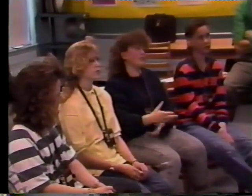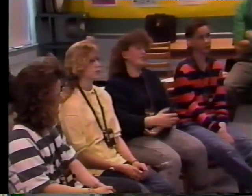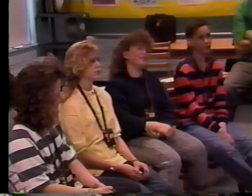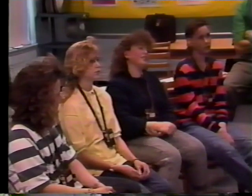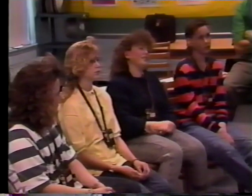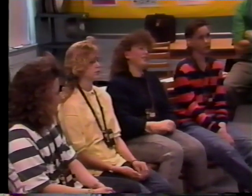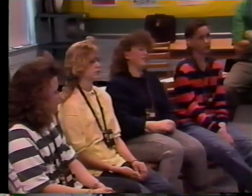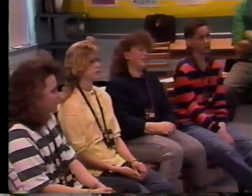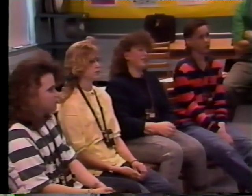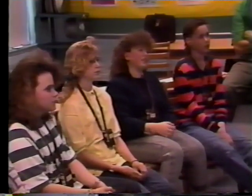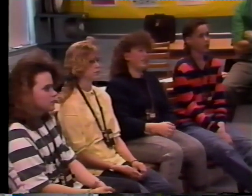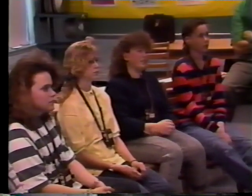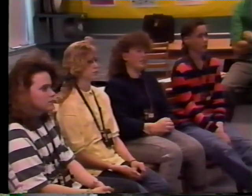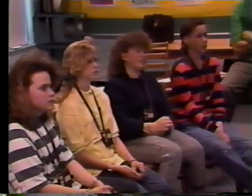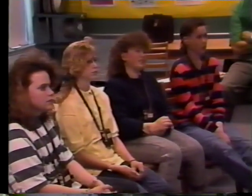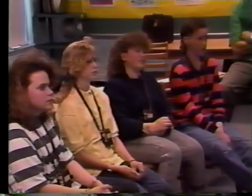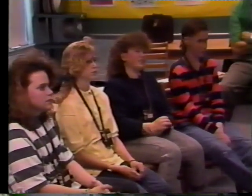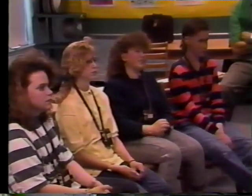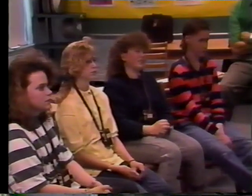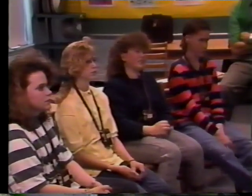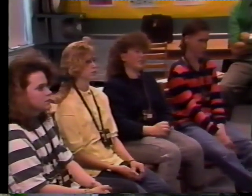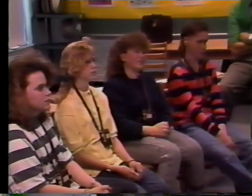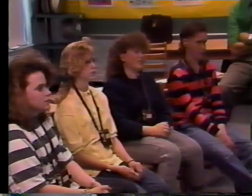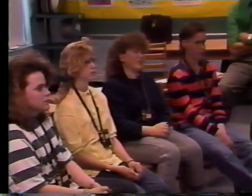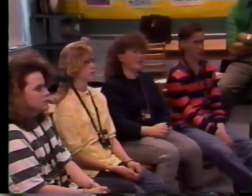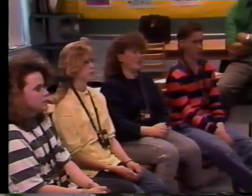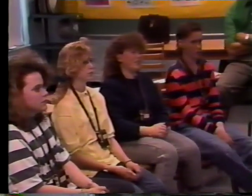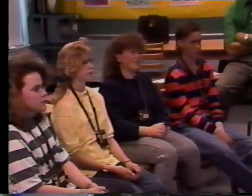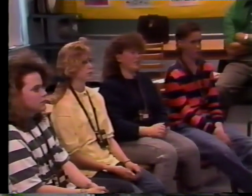All right, you might dream that you lived in a different state.